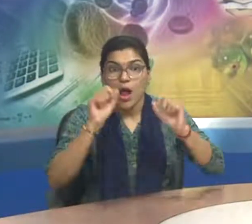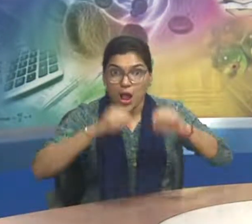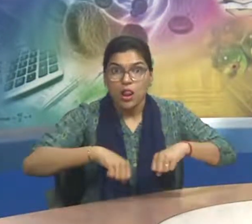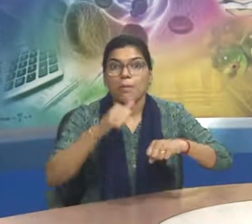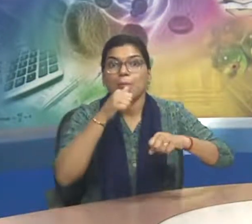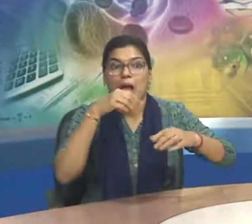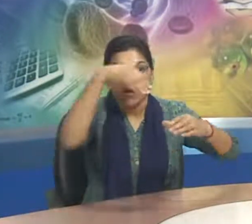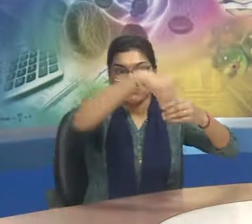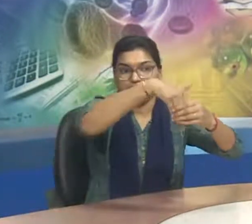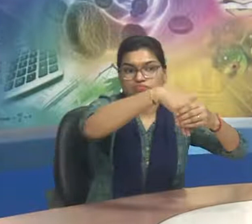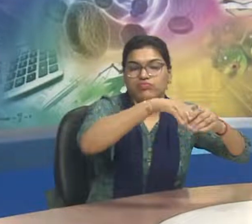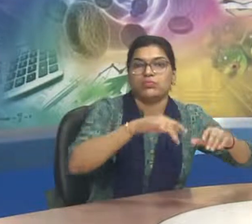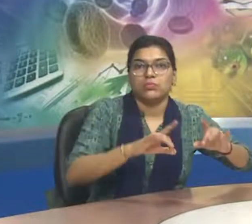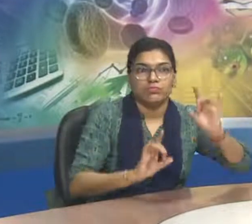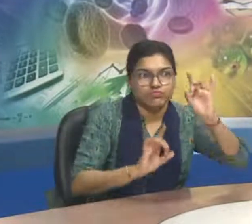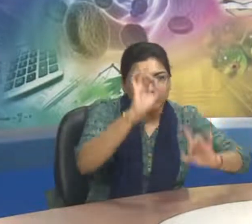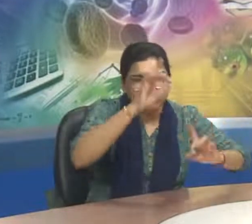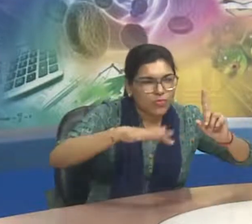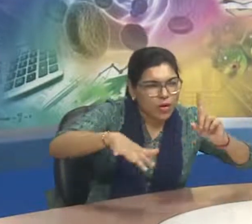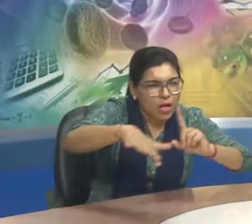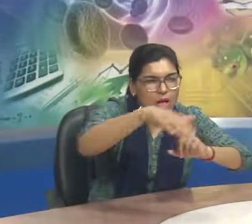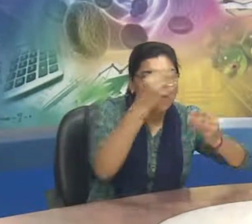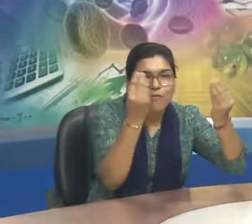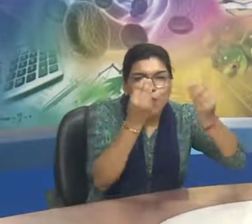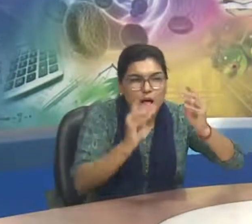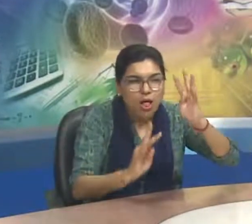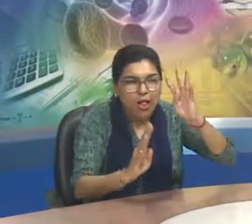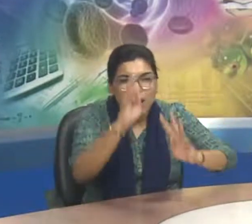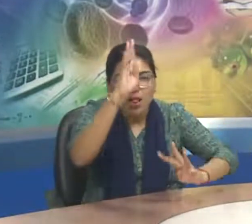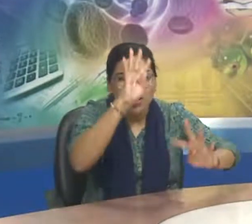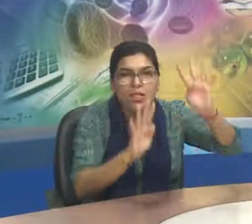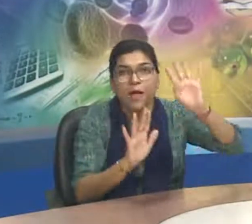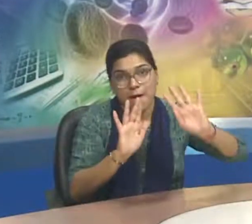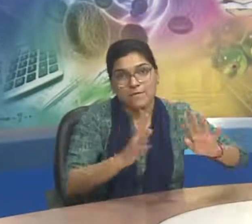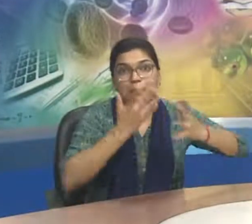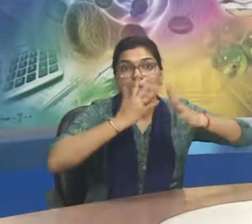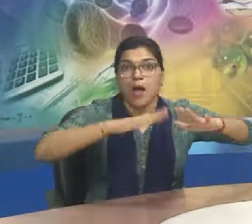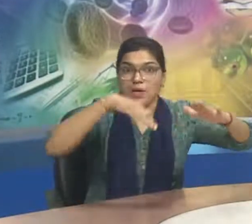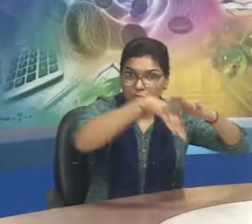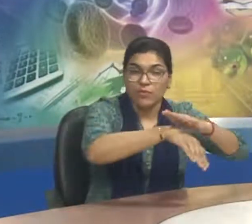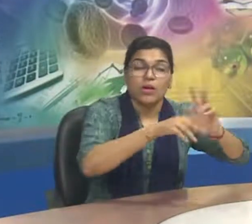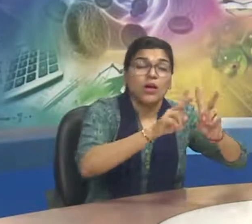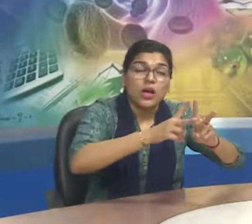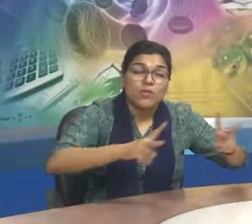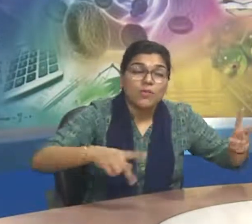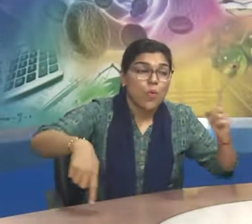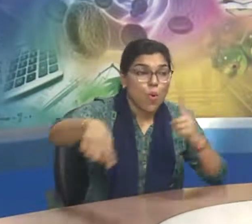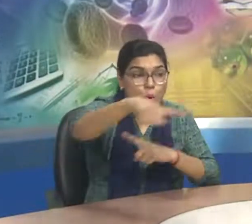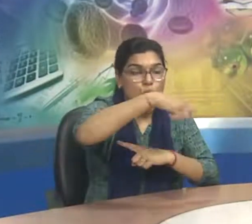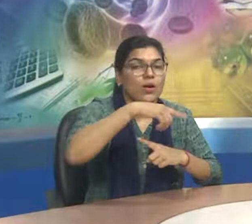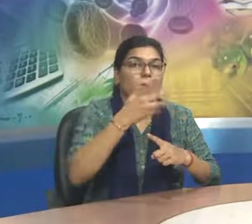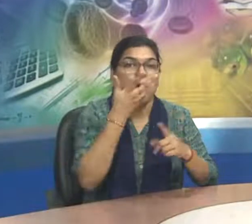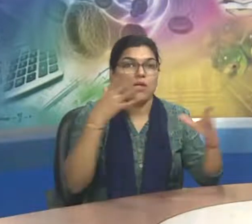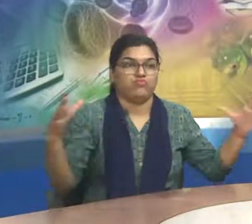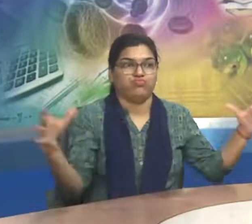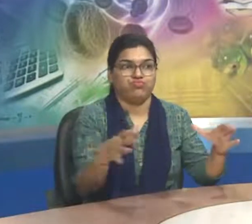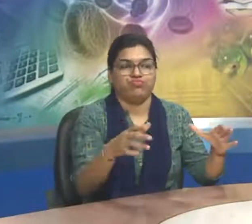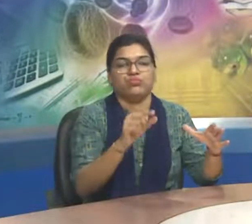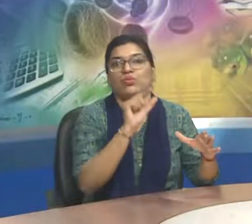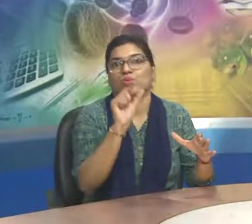the work. You can say a project or a business. And also it is used